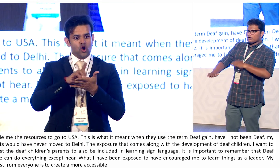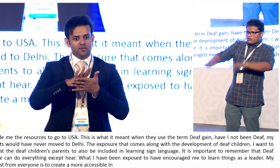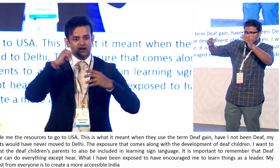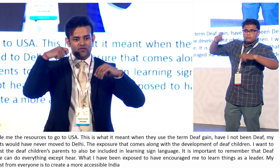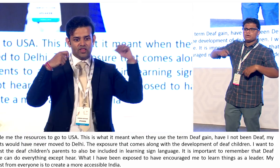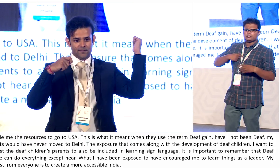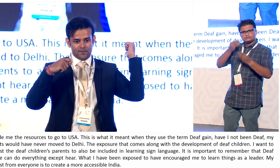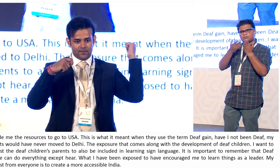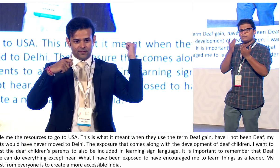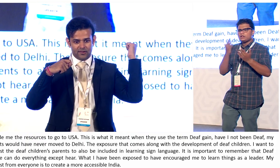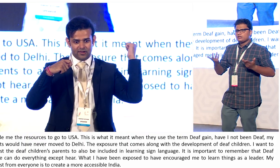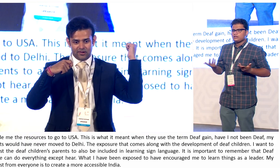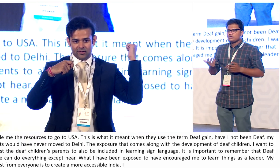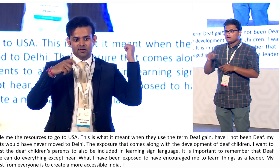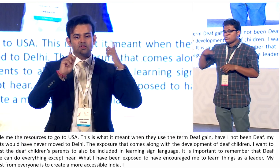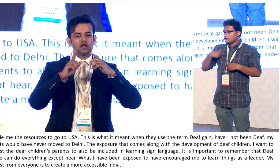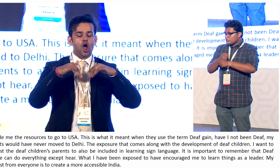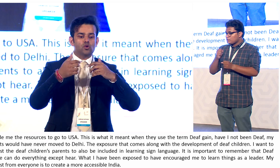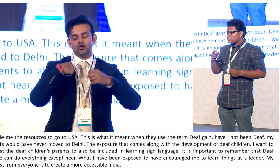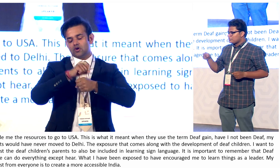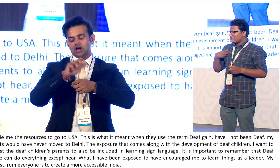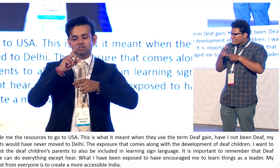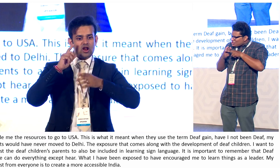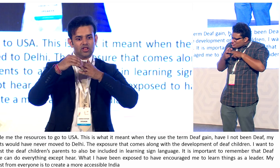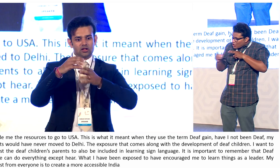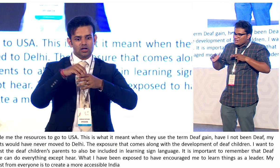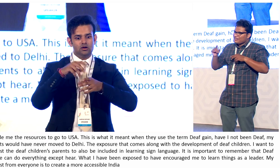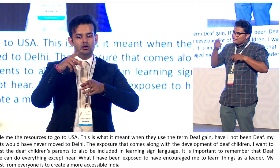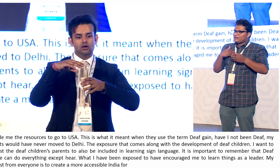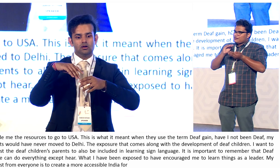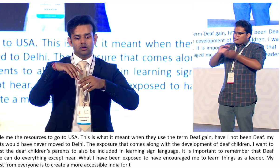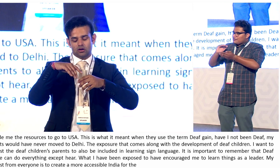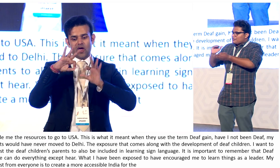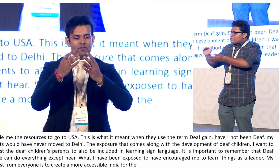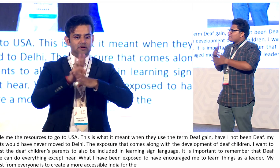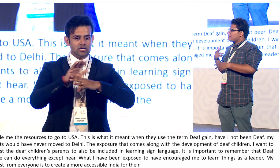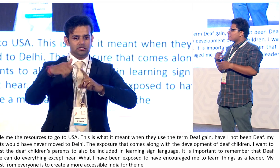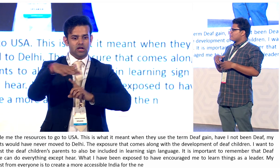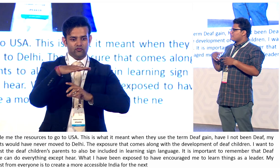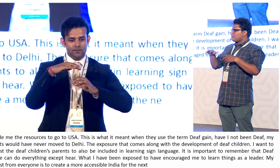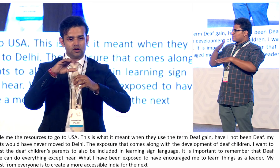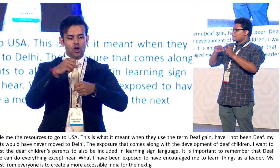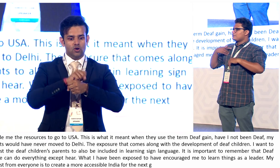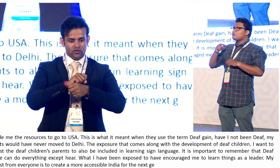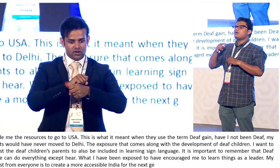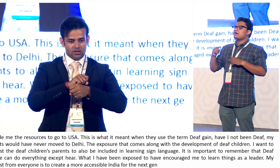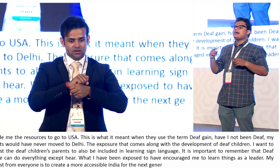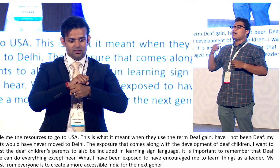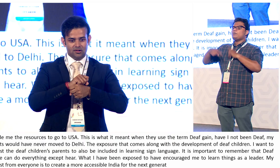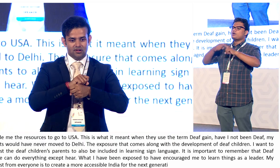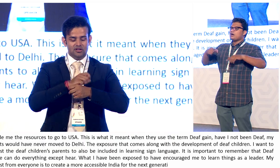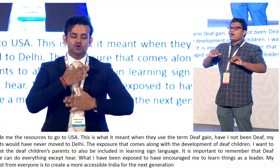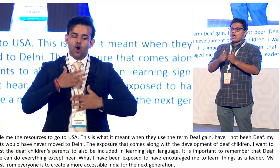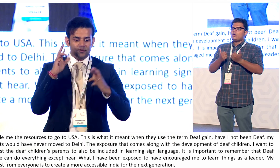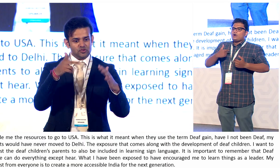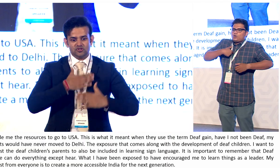today. I created a short documentary, award-winning documentary, talking about how I work